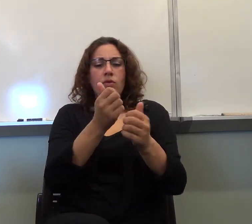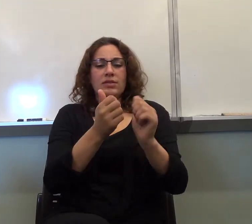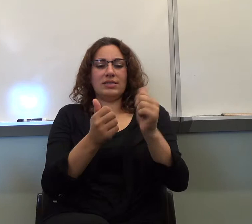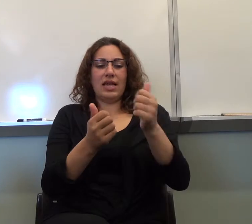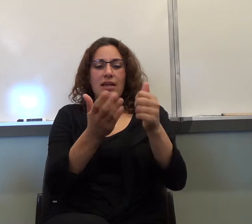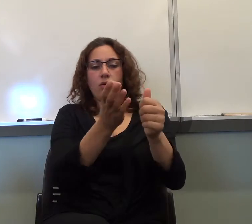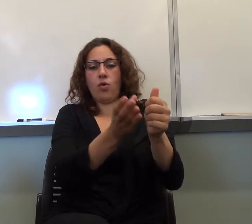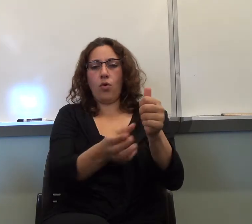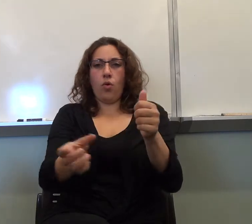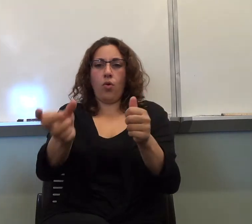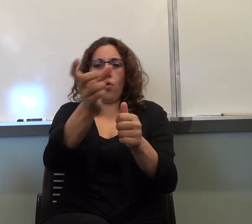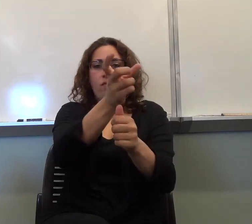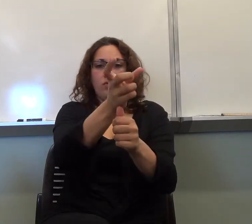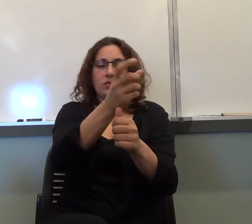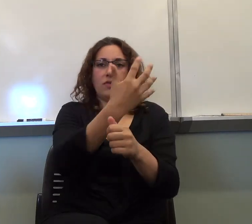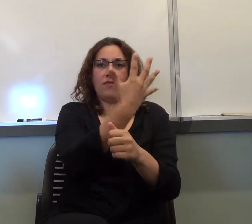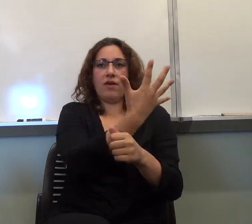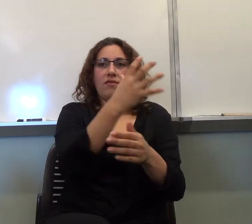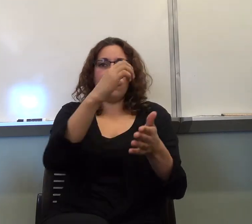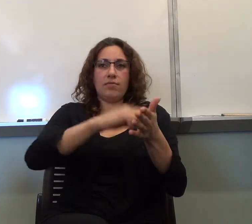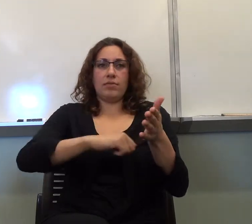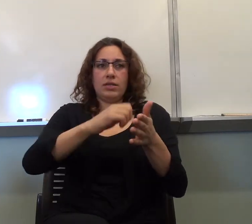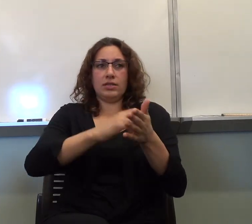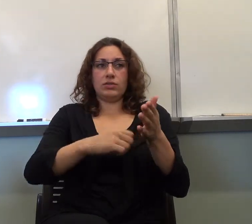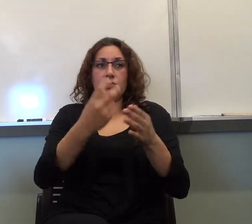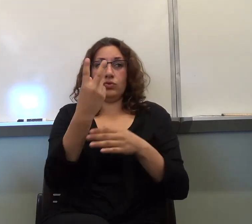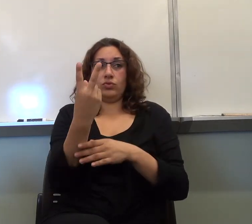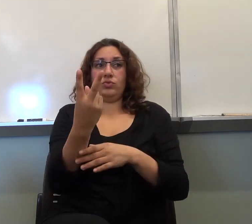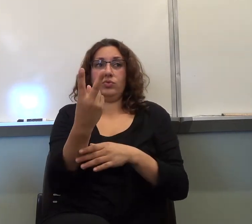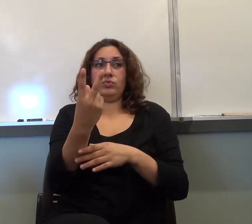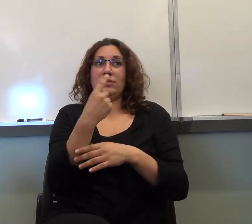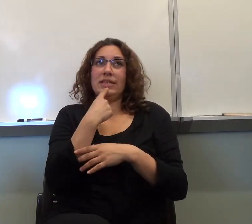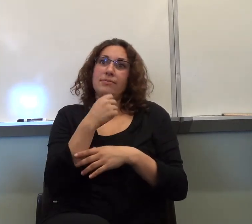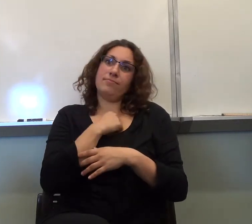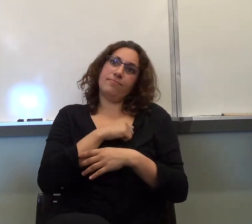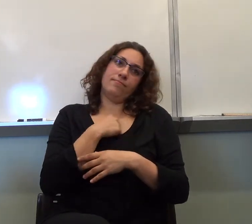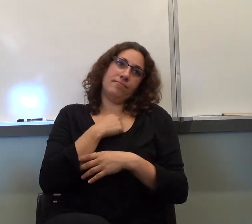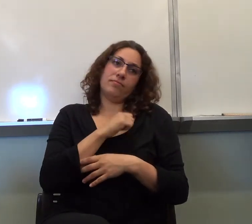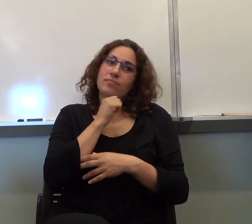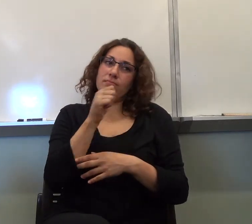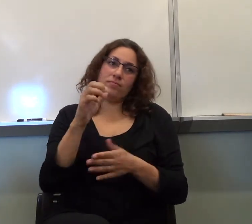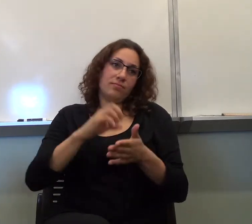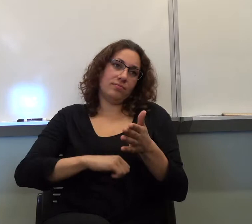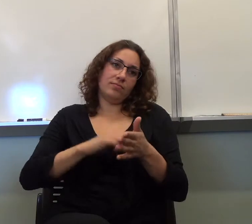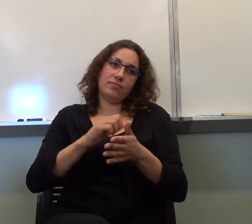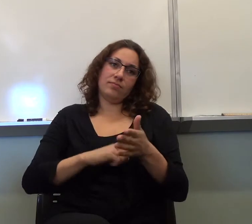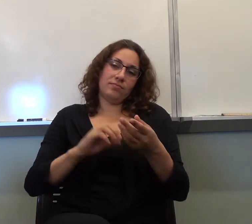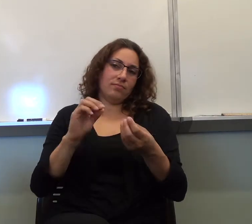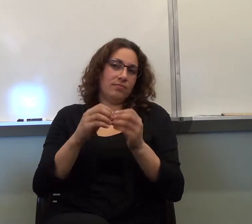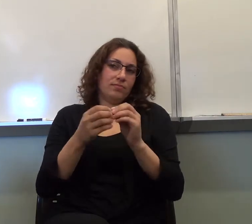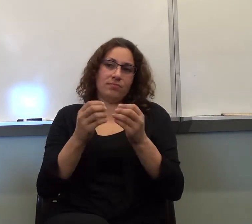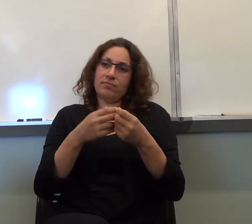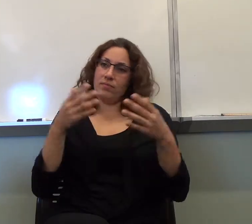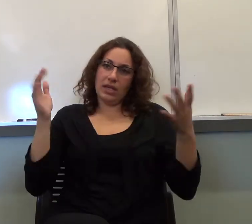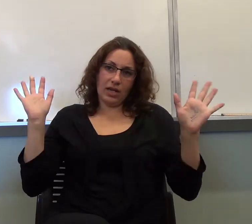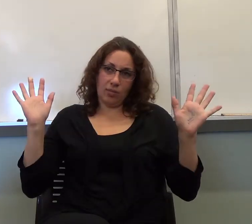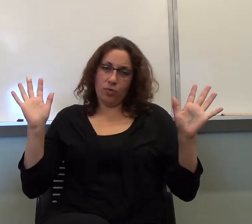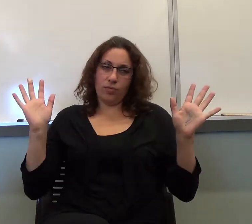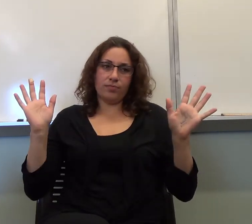as 5 minus 2. And then we say, I'm sorry, I don't subtract numbers anymore. I do the